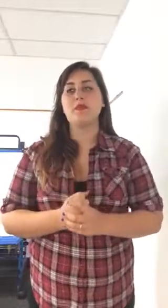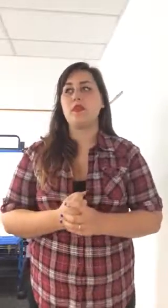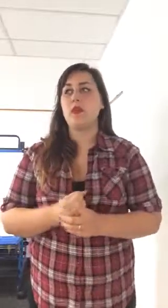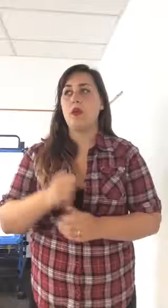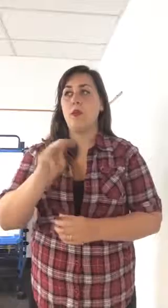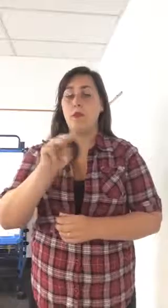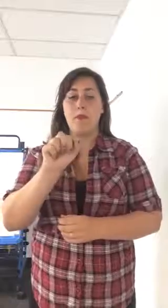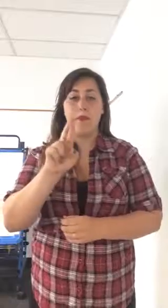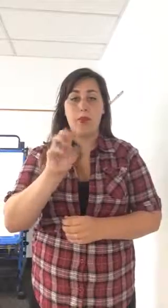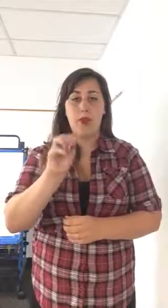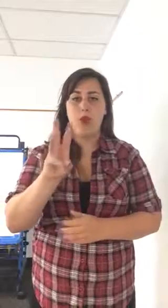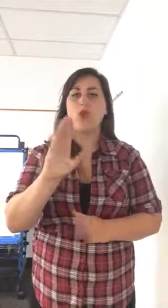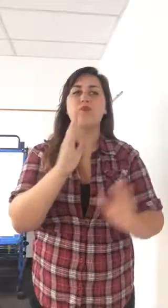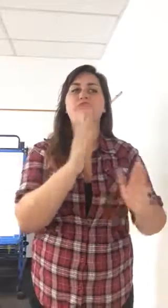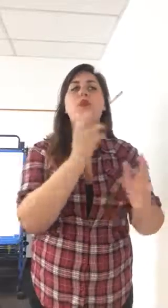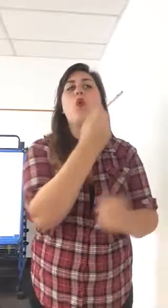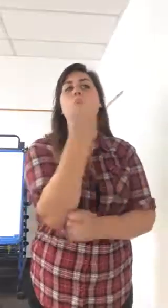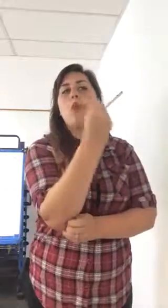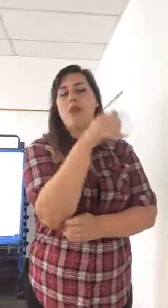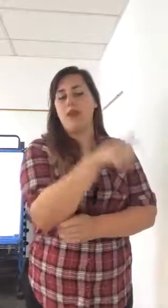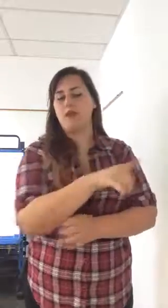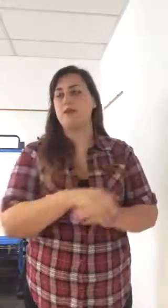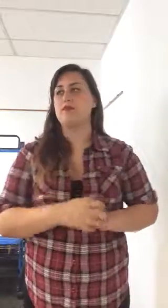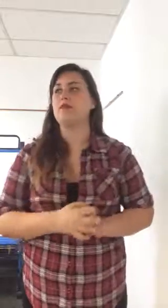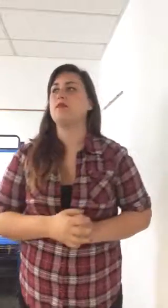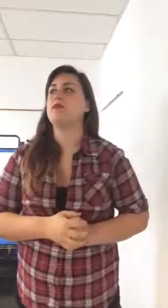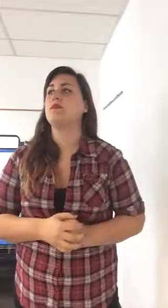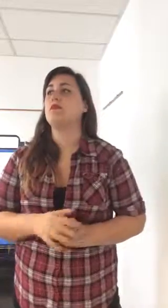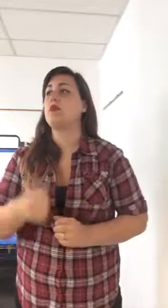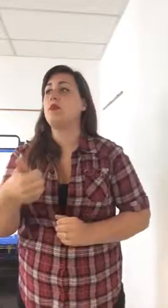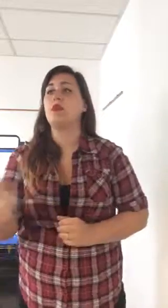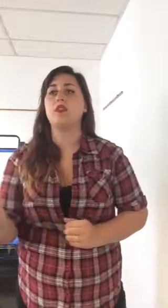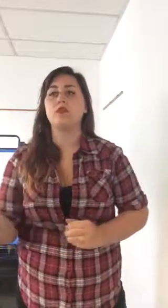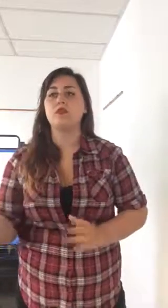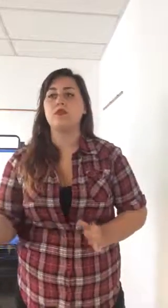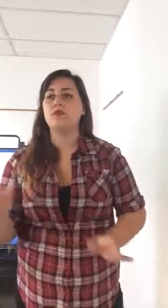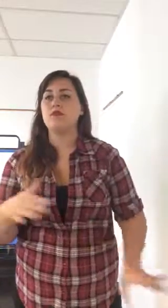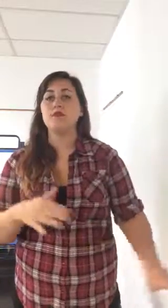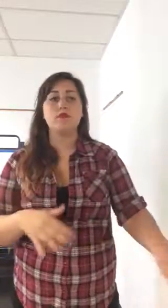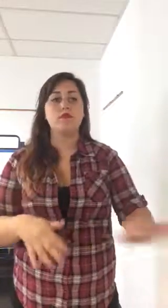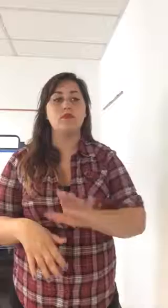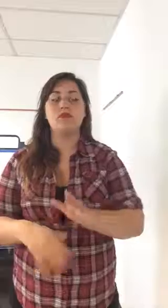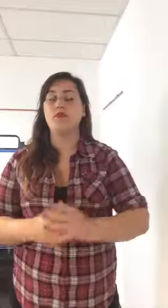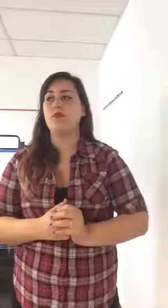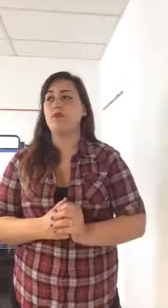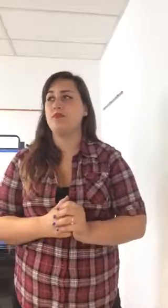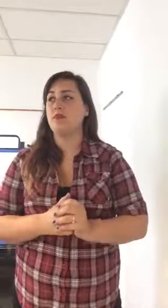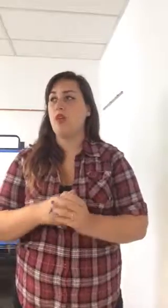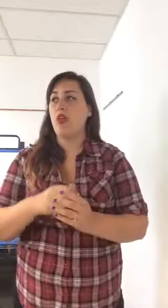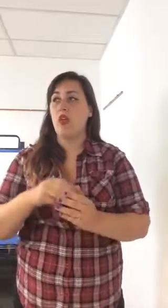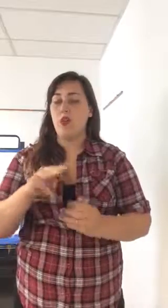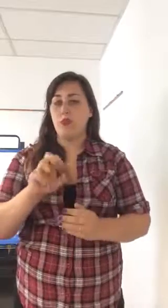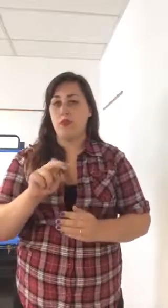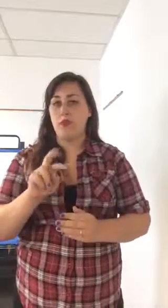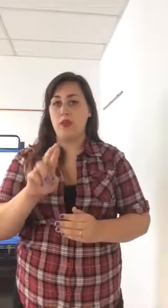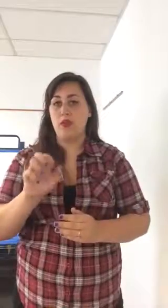talk about that in a minute. Hold that thought. Anybody else? I think in general, the ballpark idea would be all those minerals that we talked about. Elastic